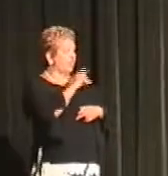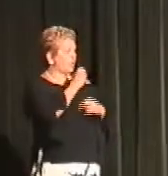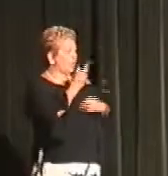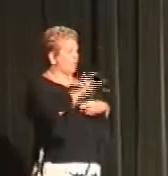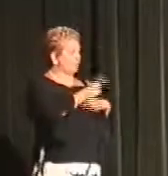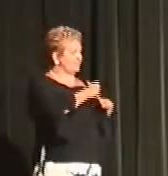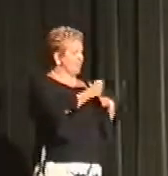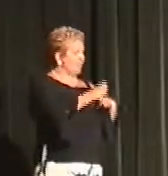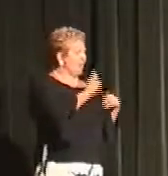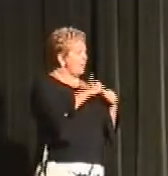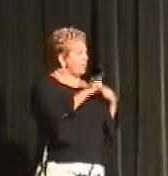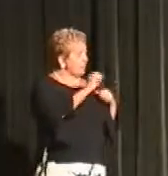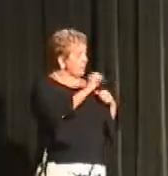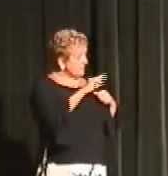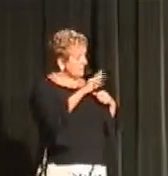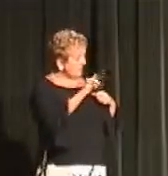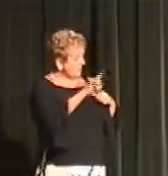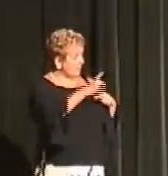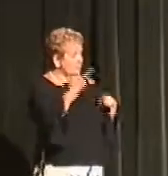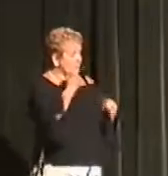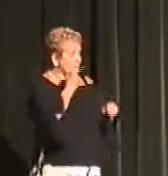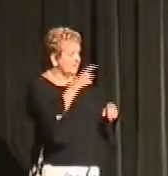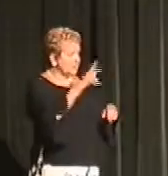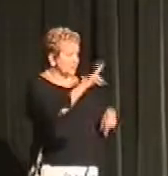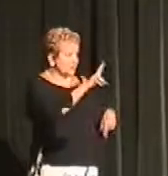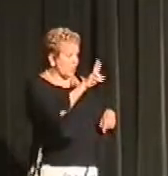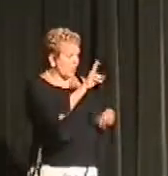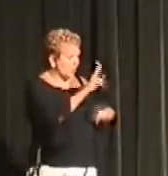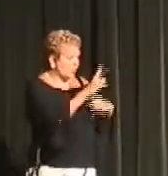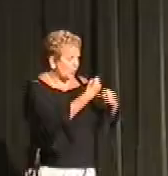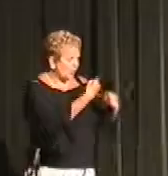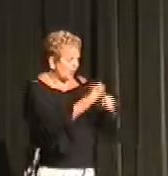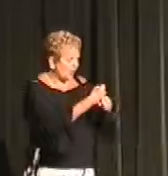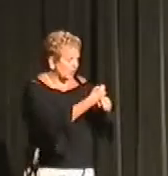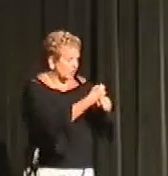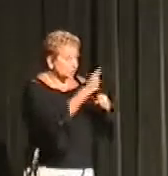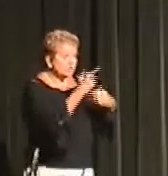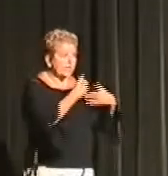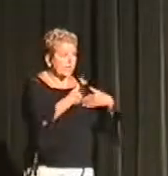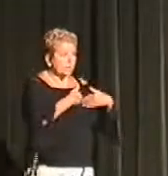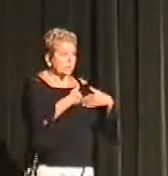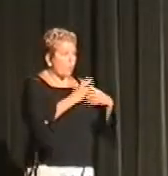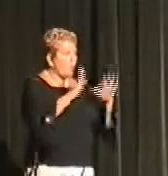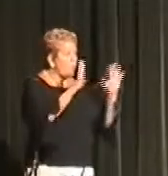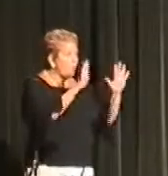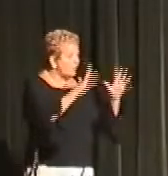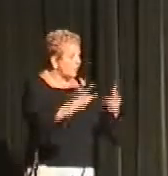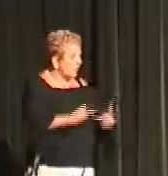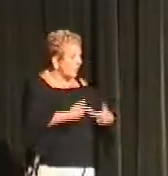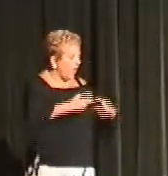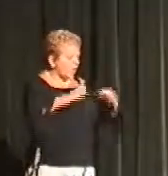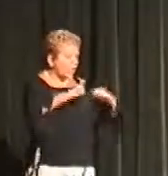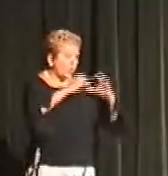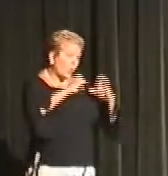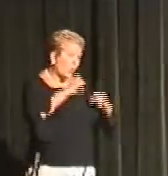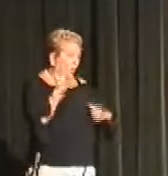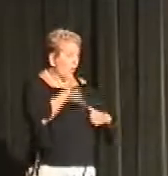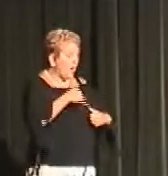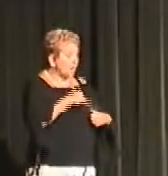said, you know, here she is, she's got 32 years, she's got this amazing life going on, you know. She says, you know, if I could take it, newcomers, and I could